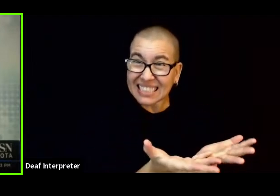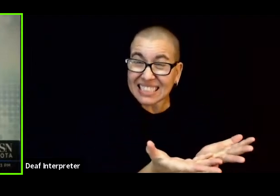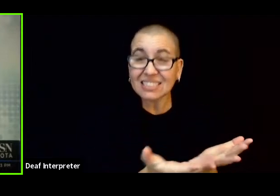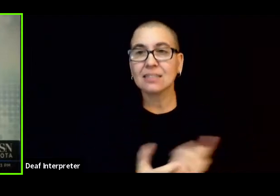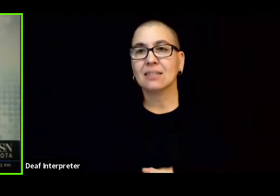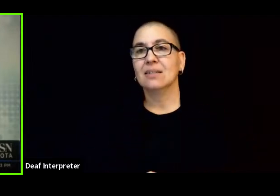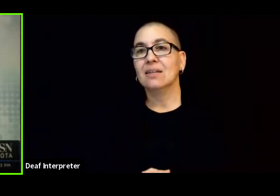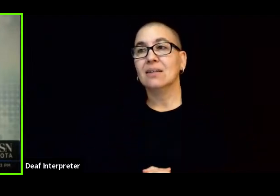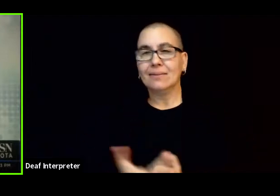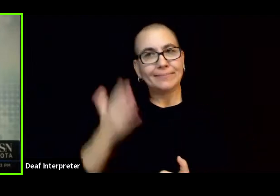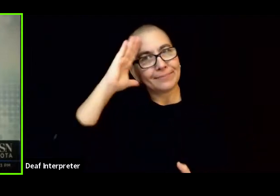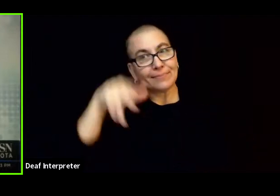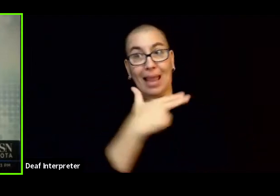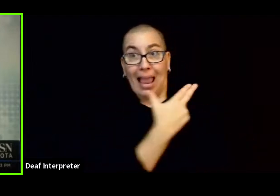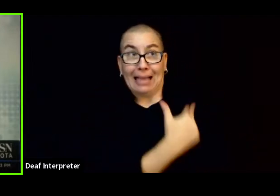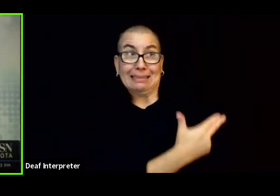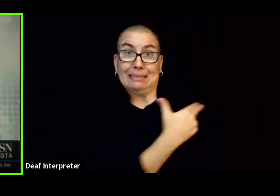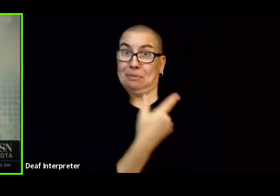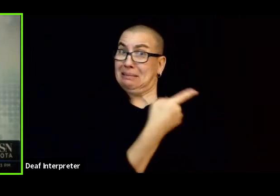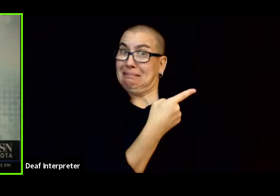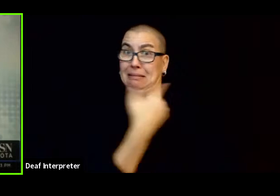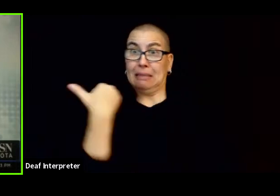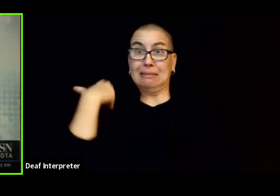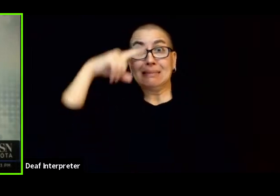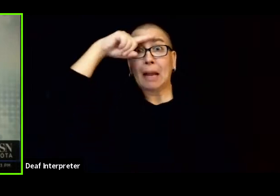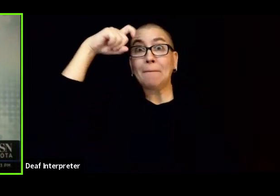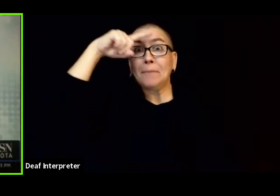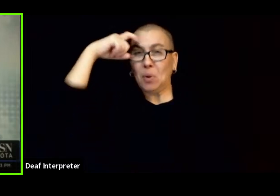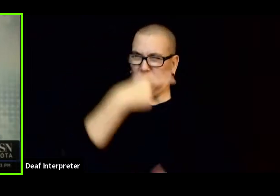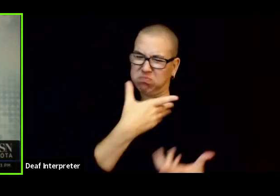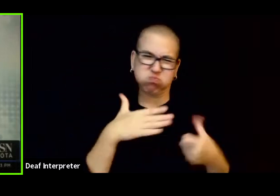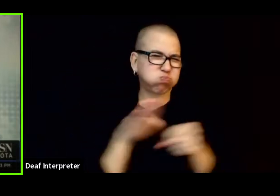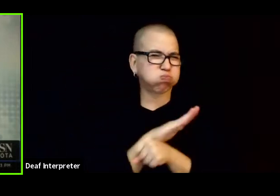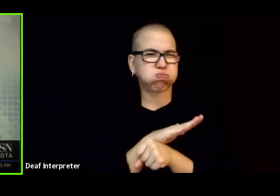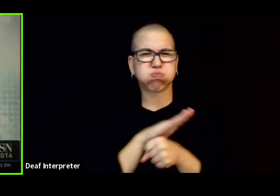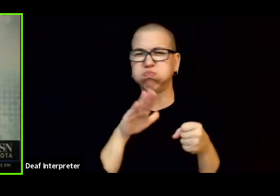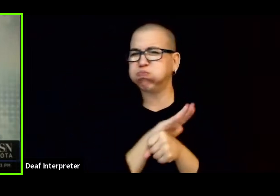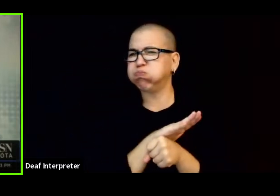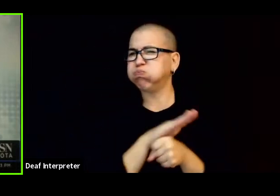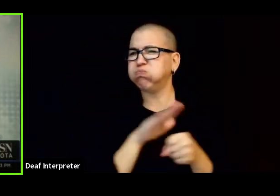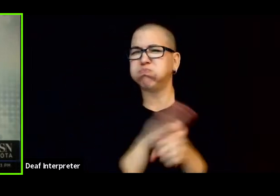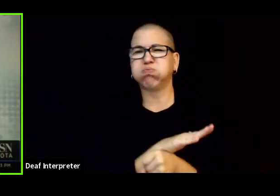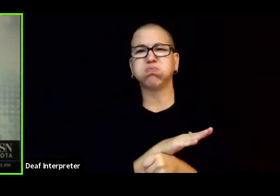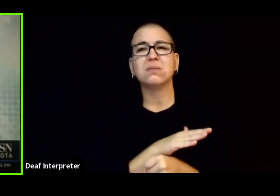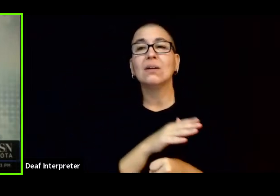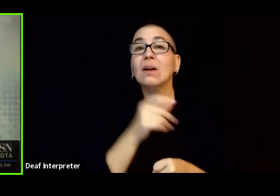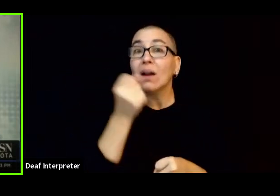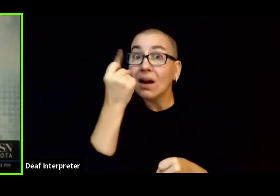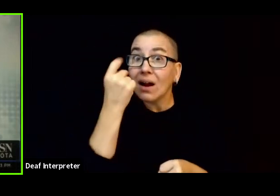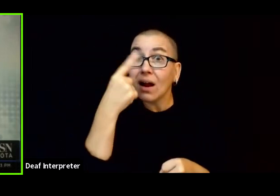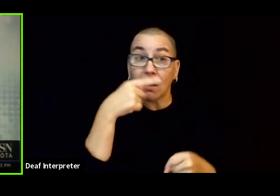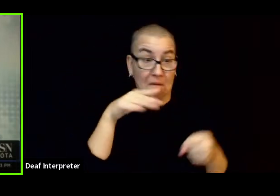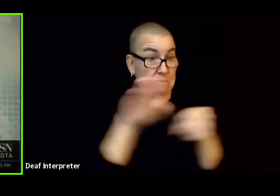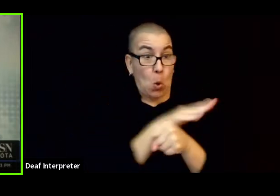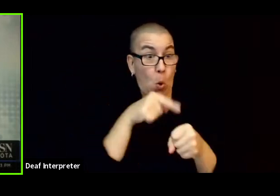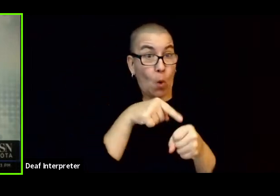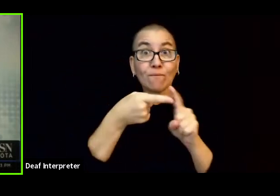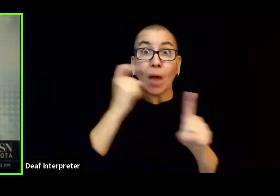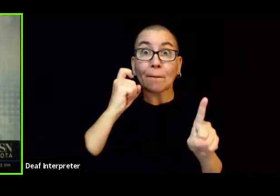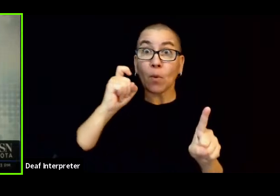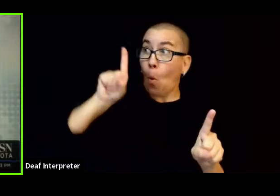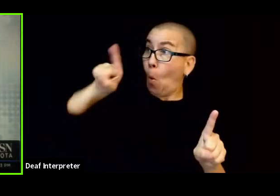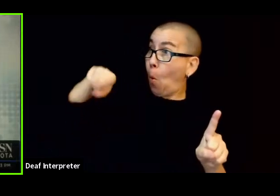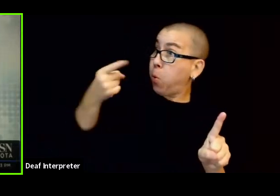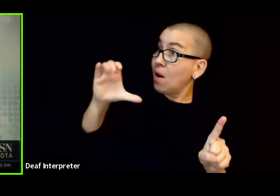all summer and fall. And with non-COVID business, COVID patients have been a very small percentage of